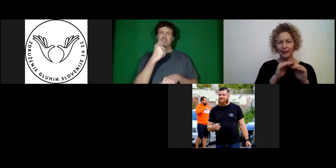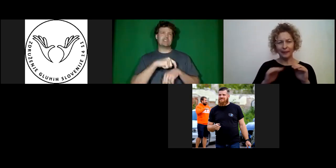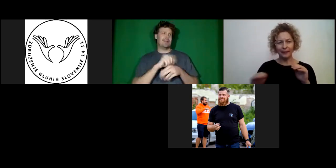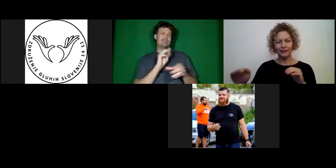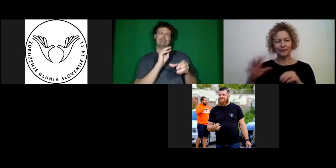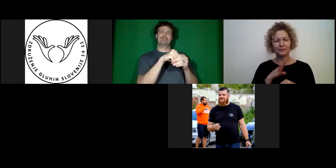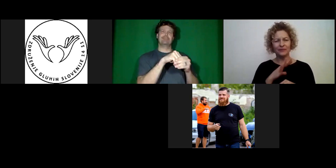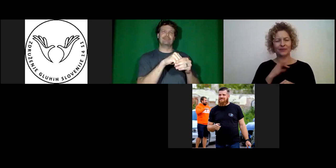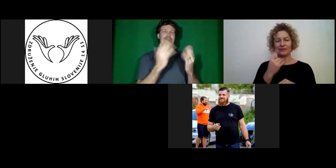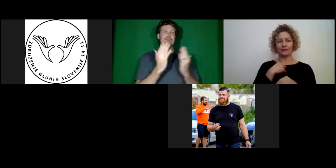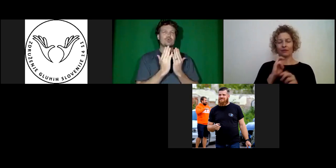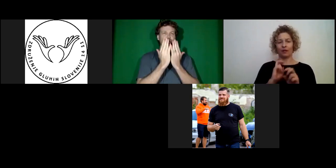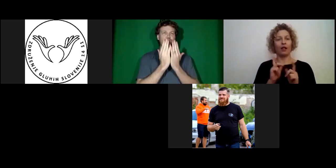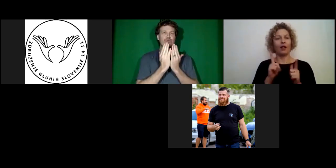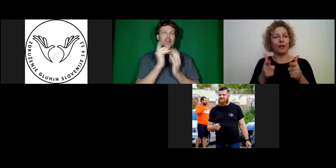Started playing when I was young.